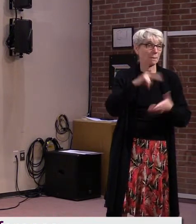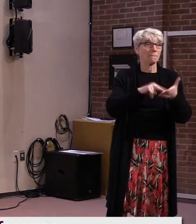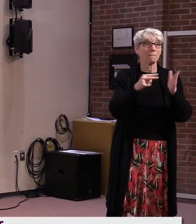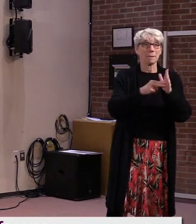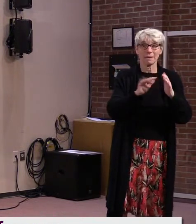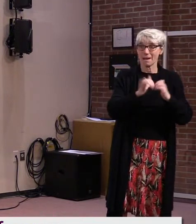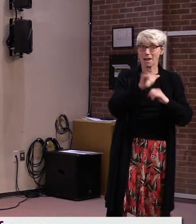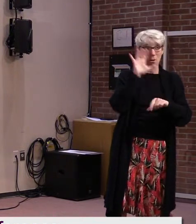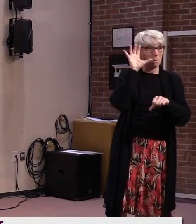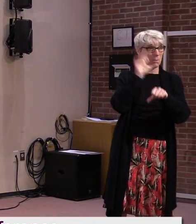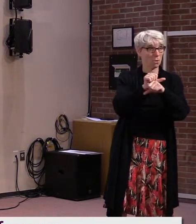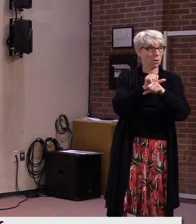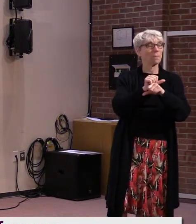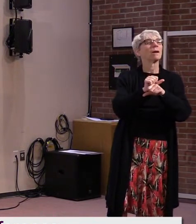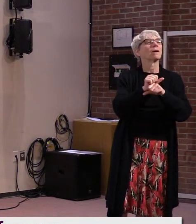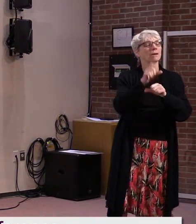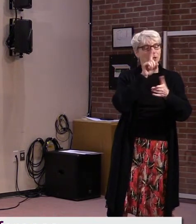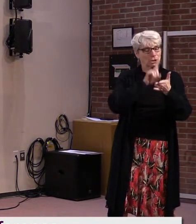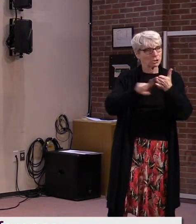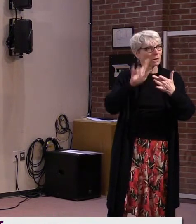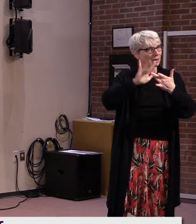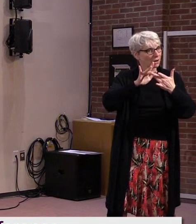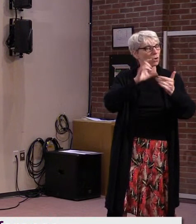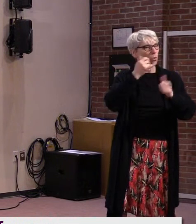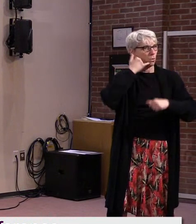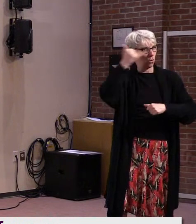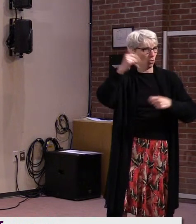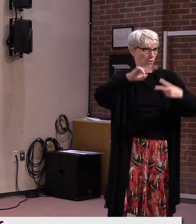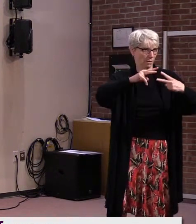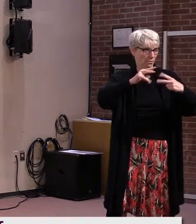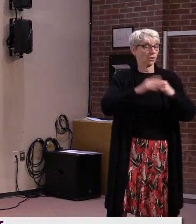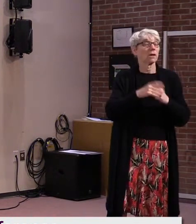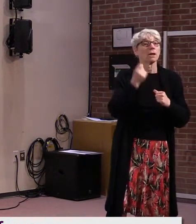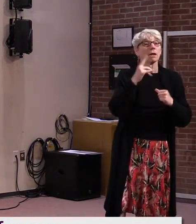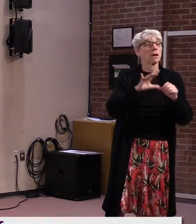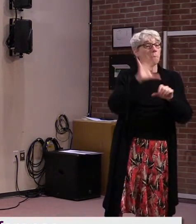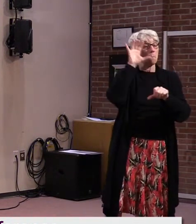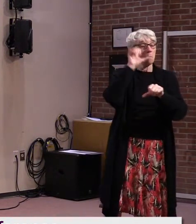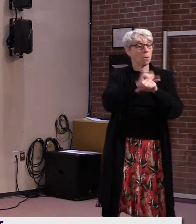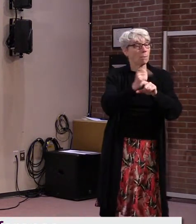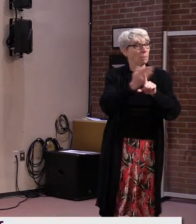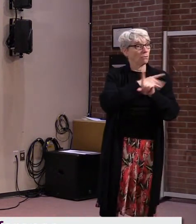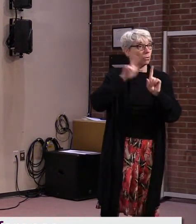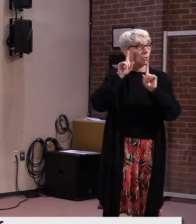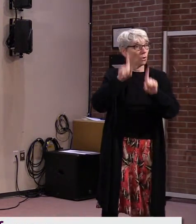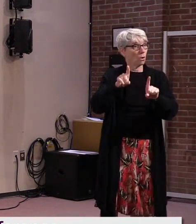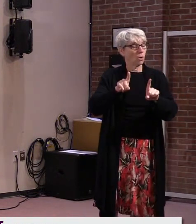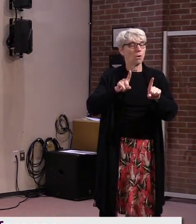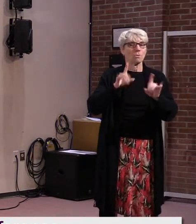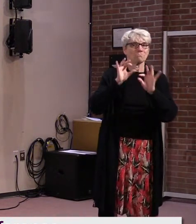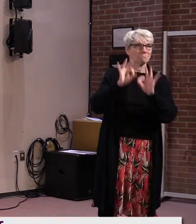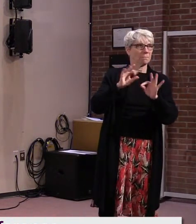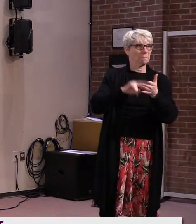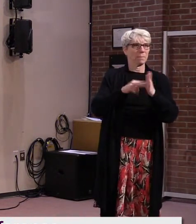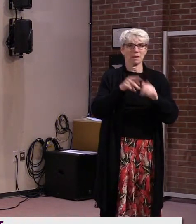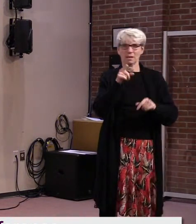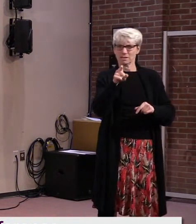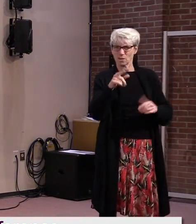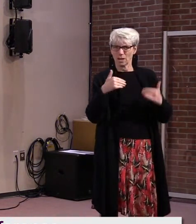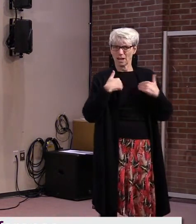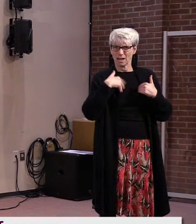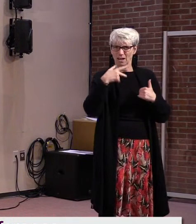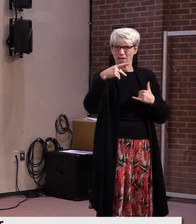online to register or call first. And by making an appointment, you also ensure that the site you visit carries the